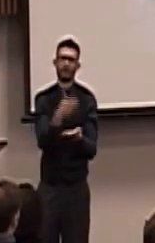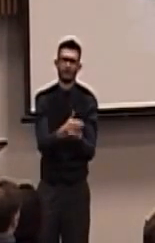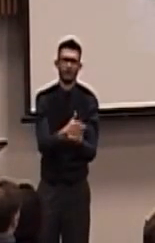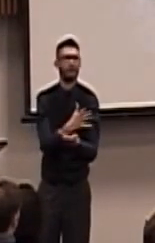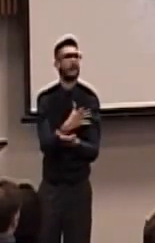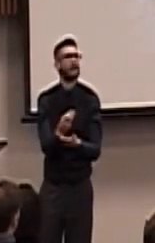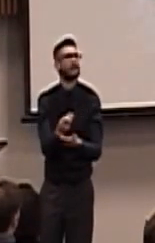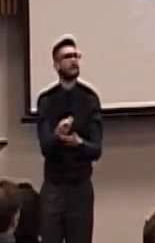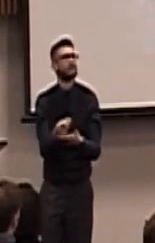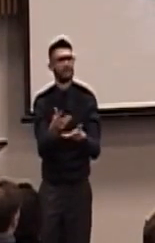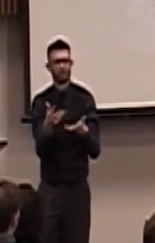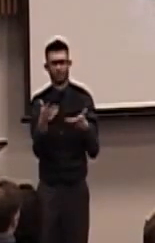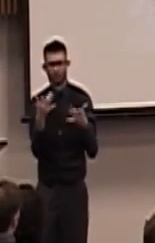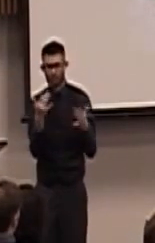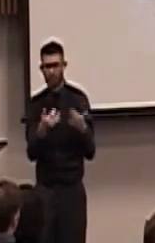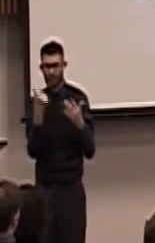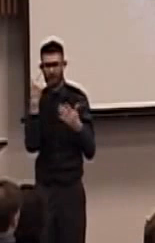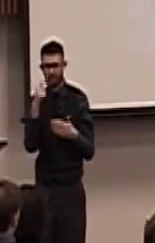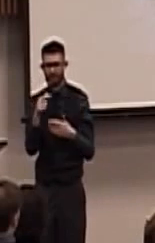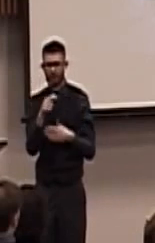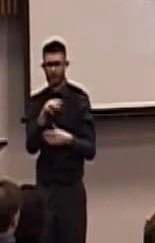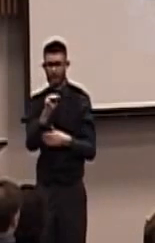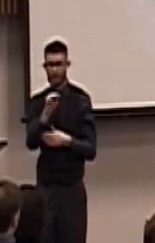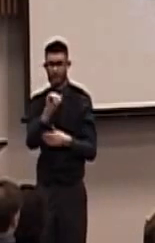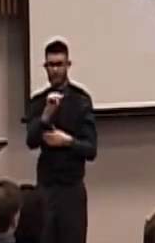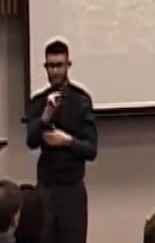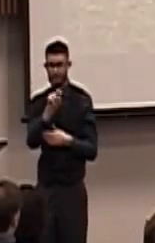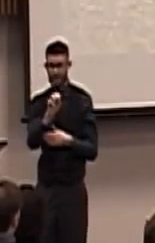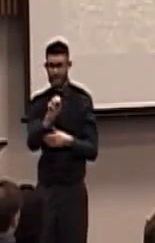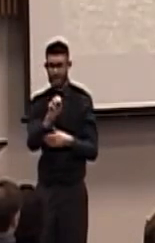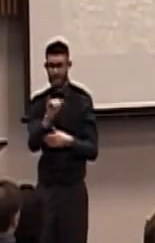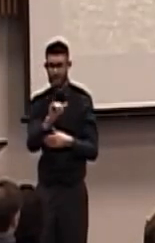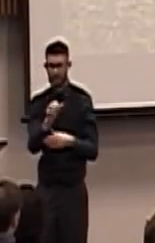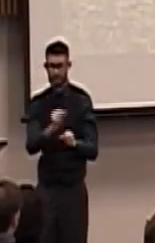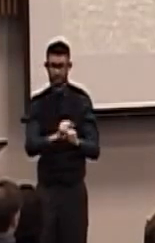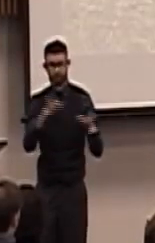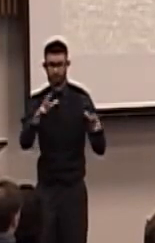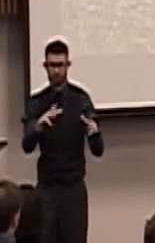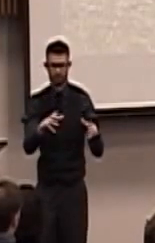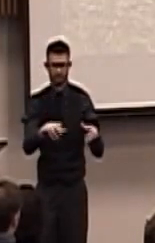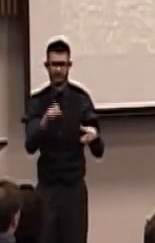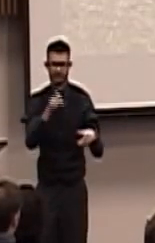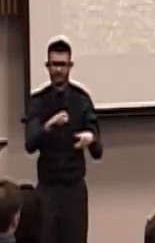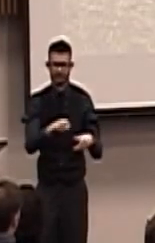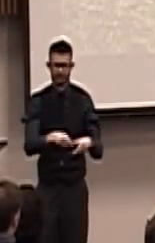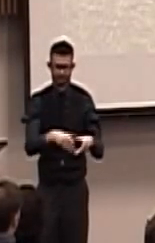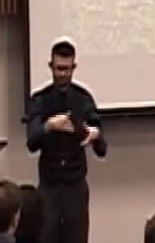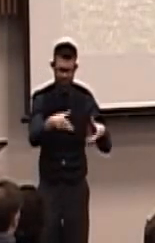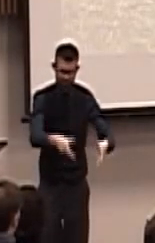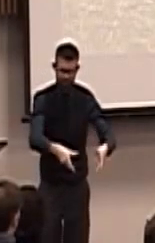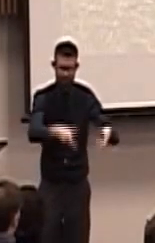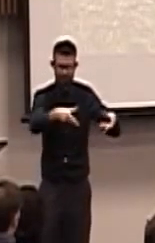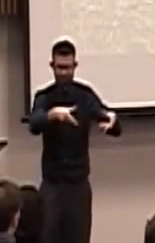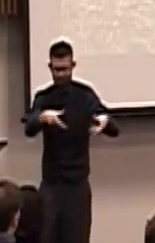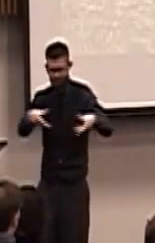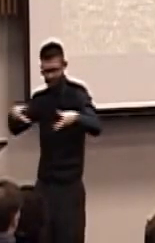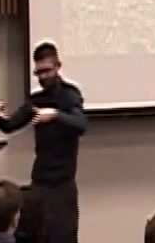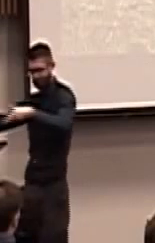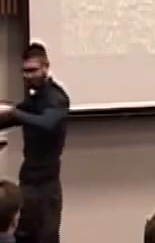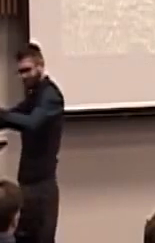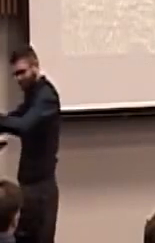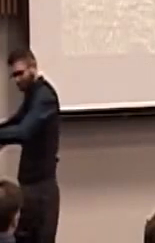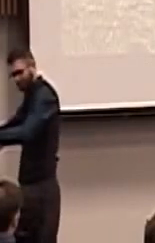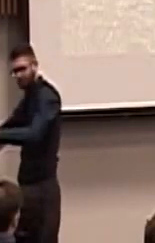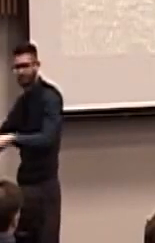problem. There's a demining crew right there on the road, and we had to stop right there. That sign says demining, and we